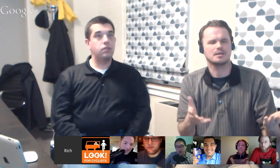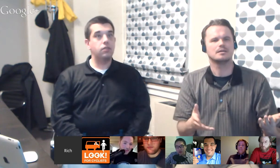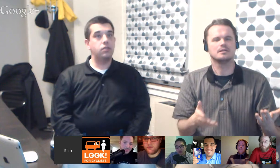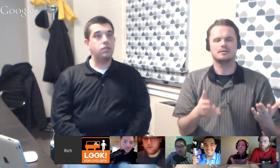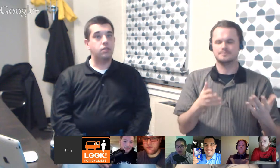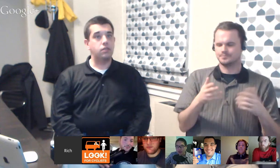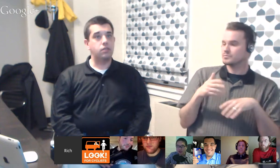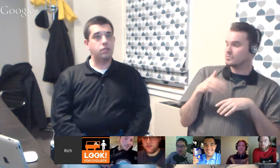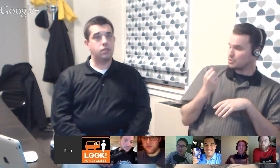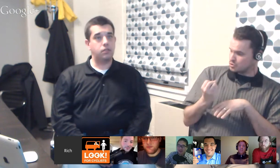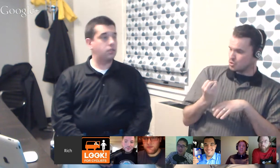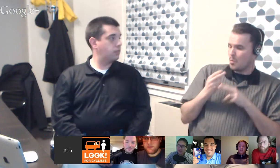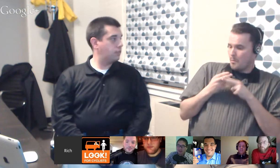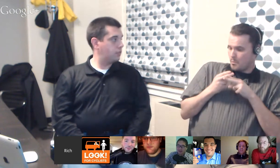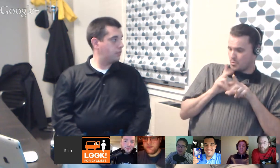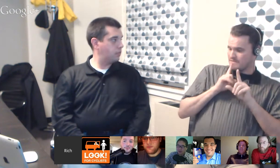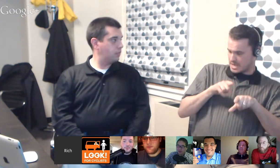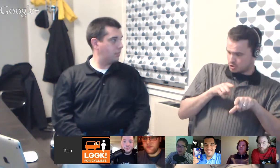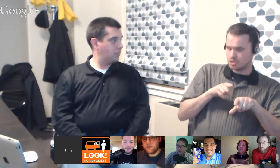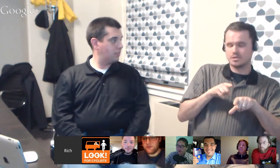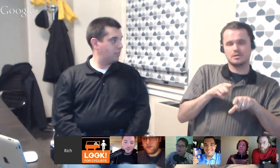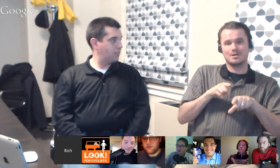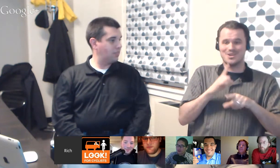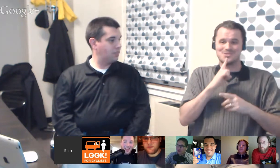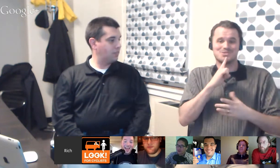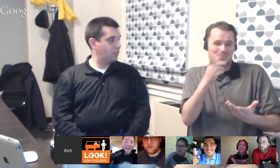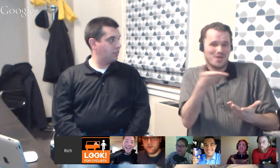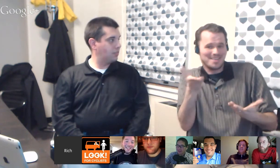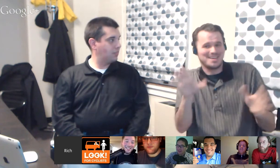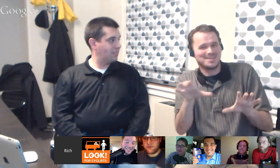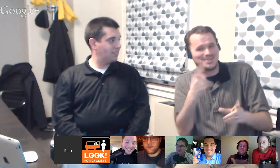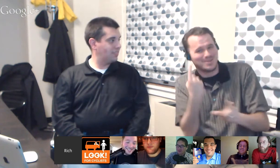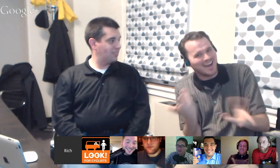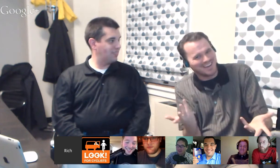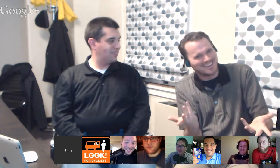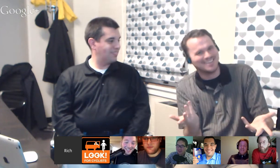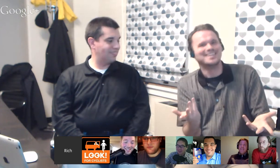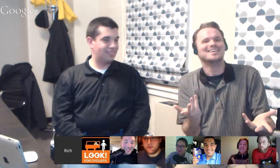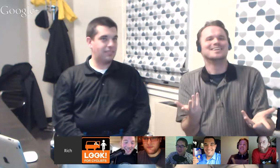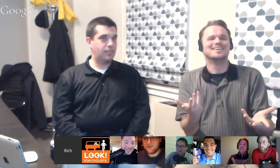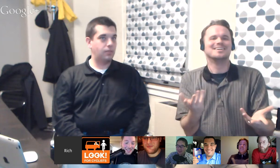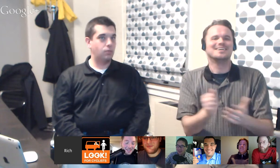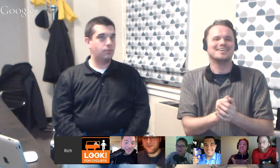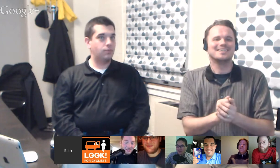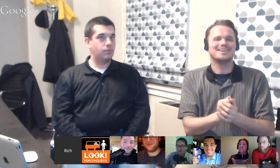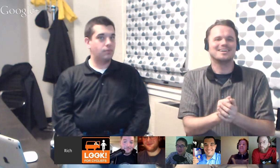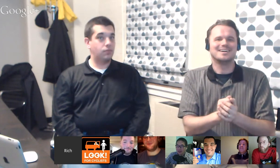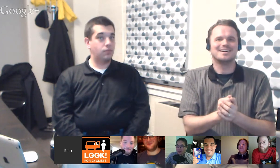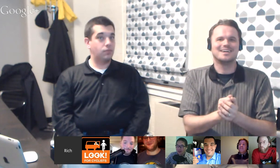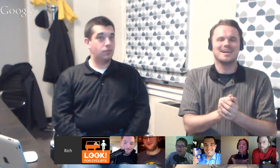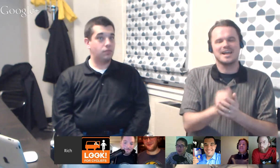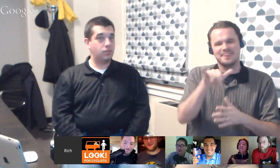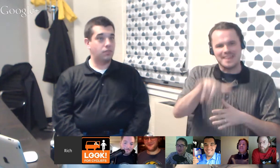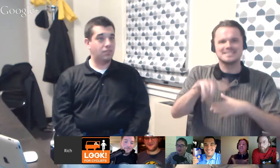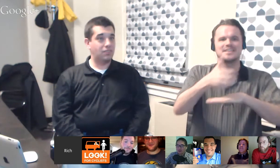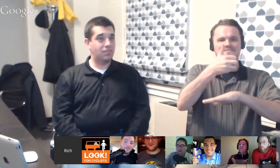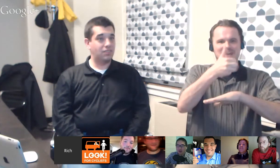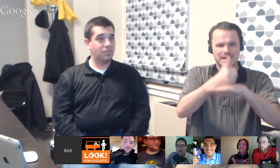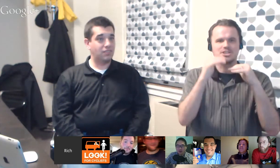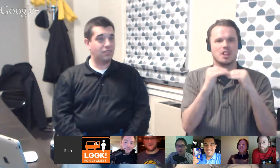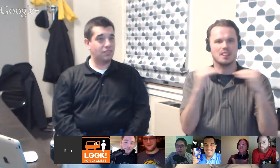So the short answer is it's the right thing to do, right? In the kind of the foundational level,